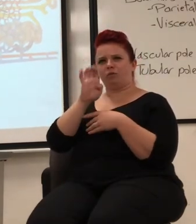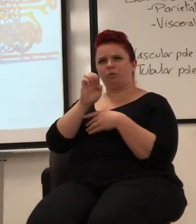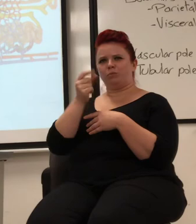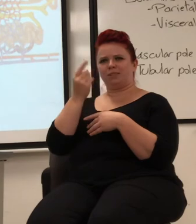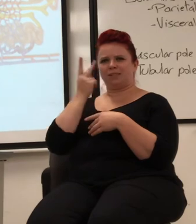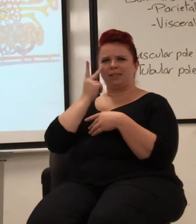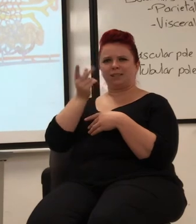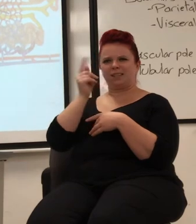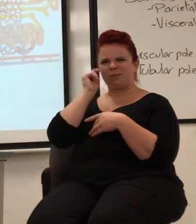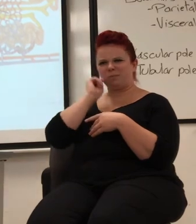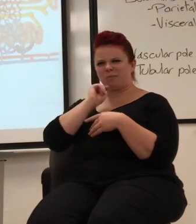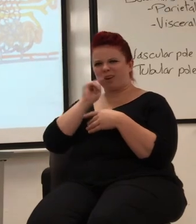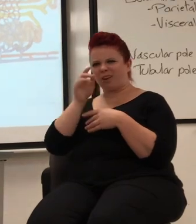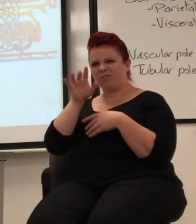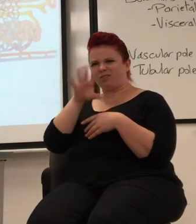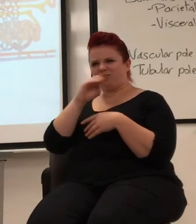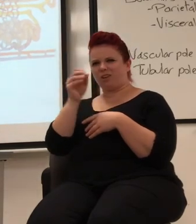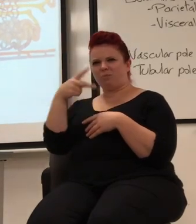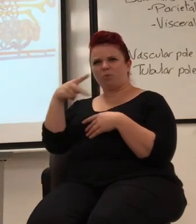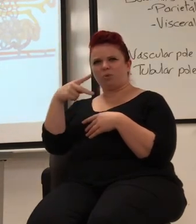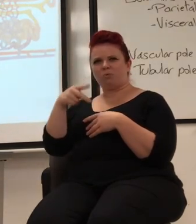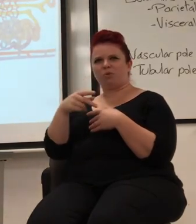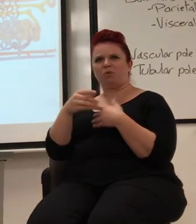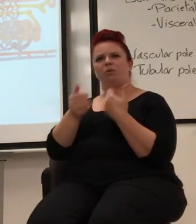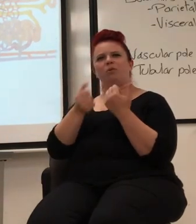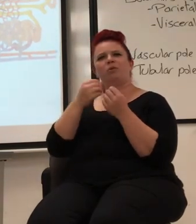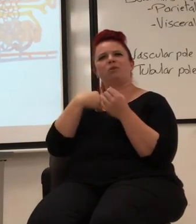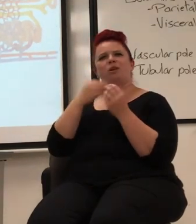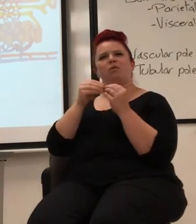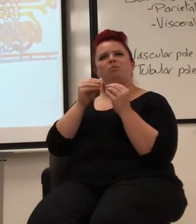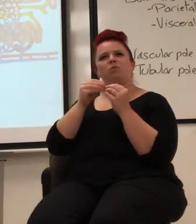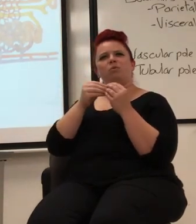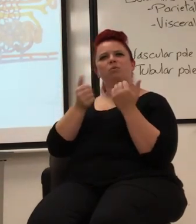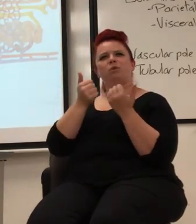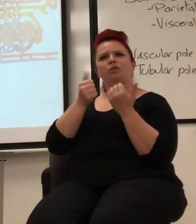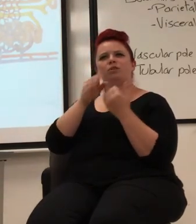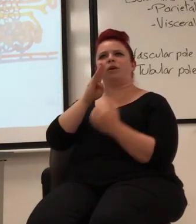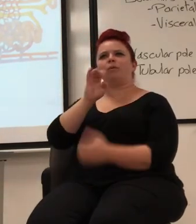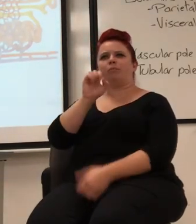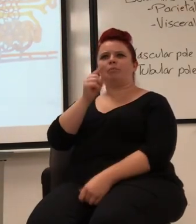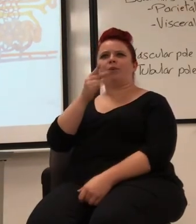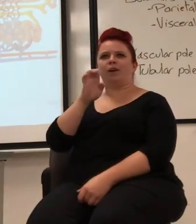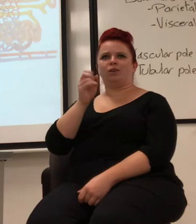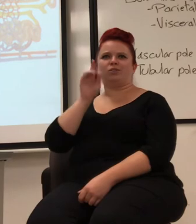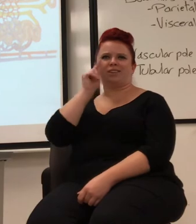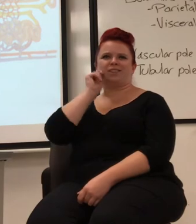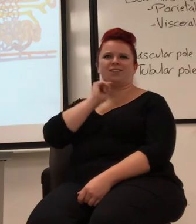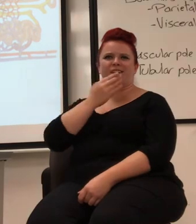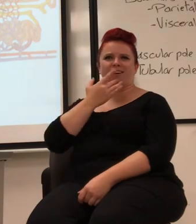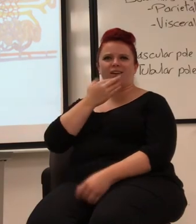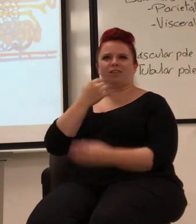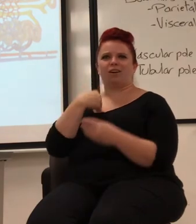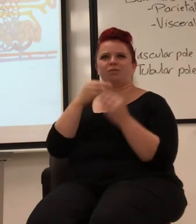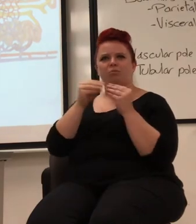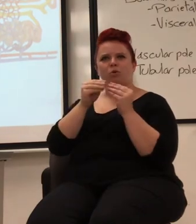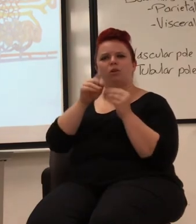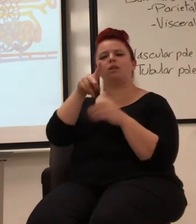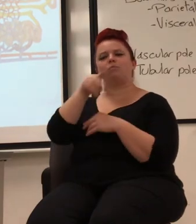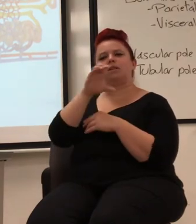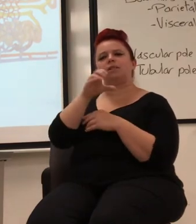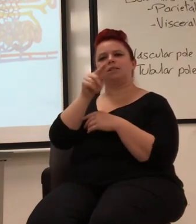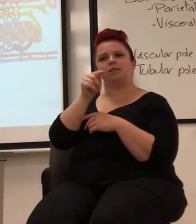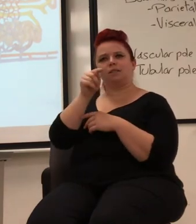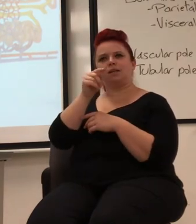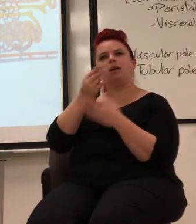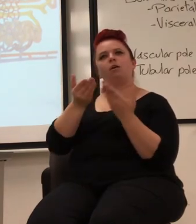purple. Which is there more of? The beige. That's PCT. And that might be another clue. There's more